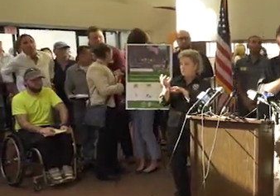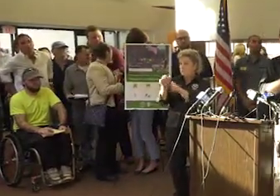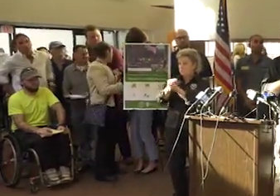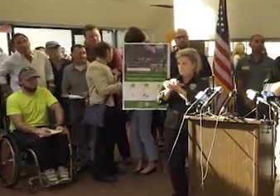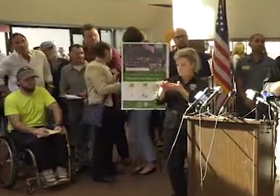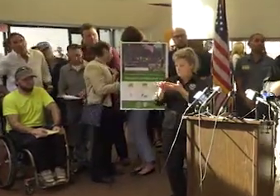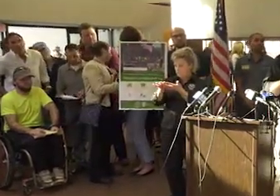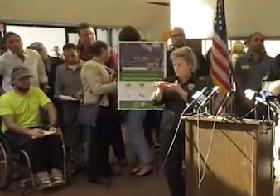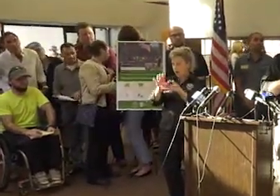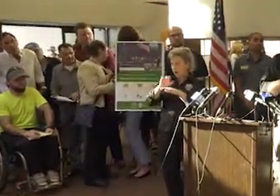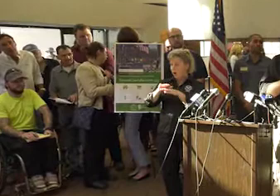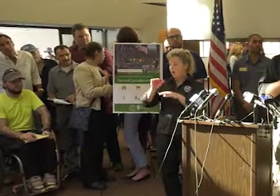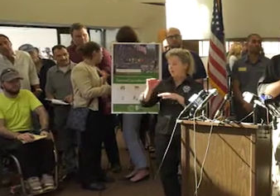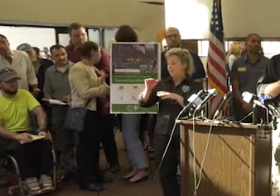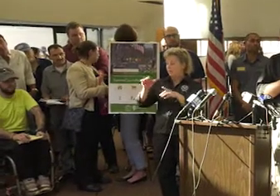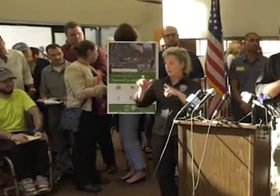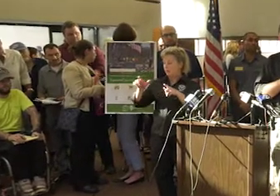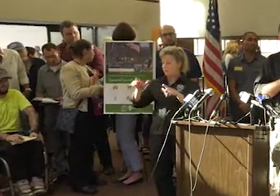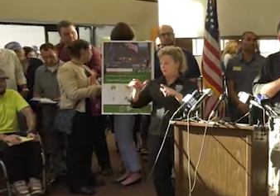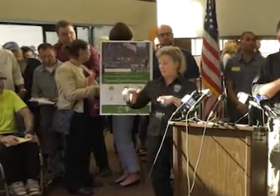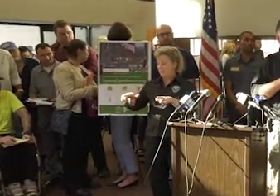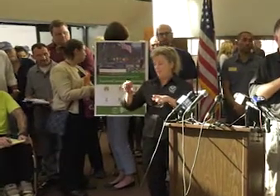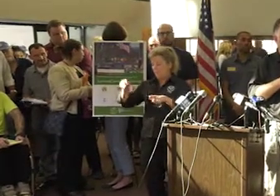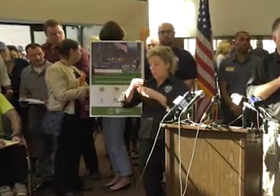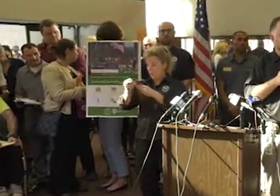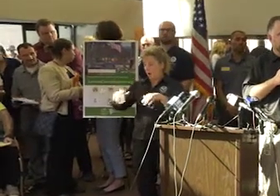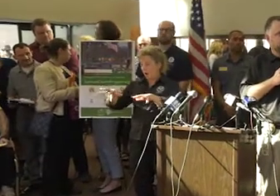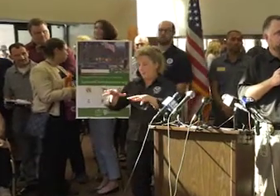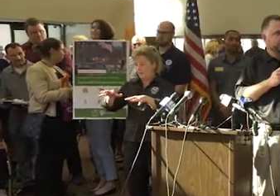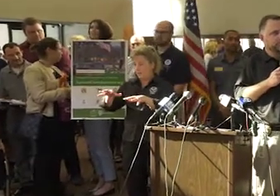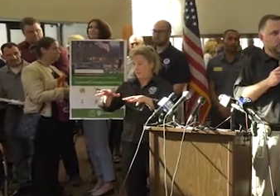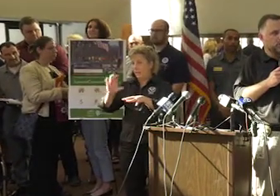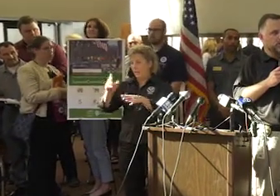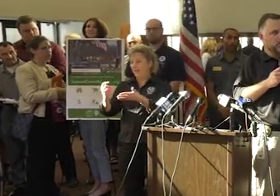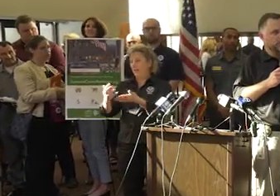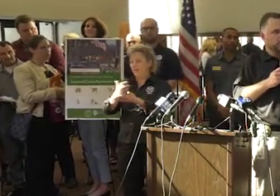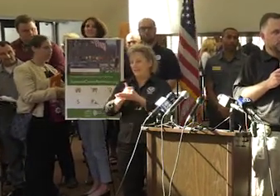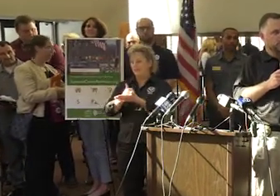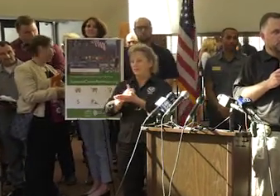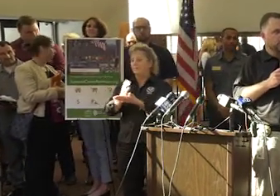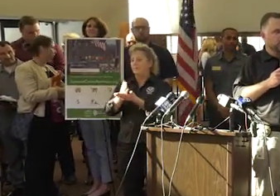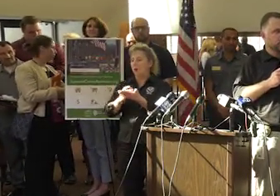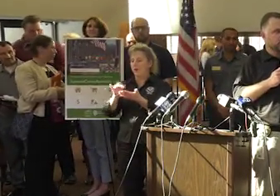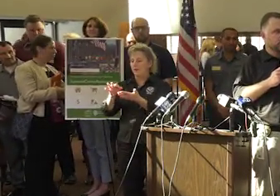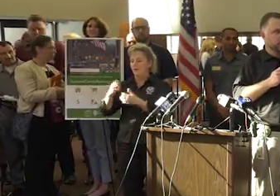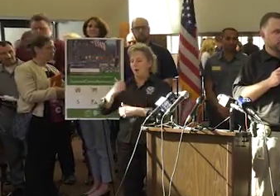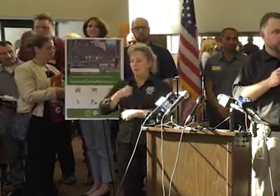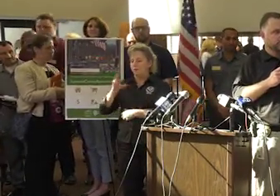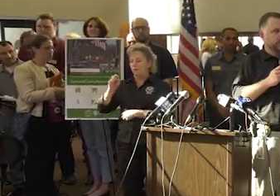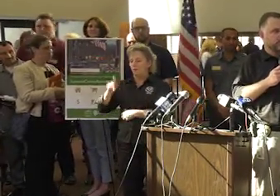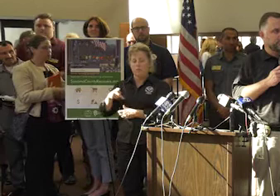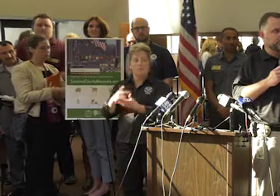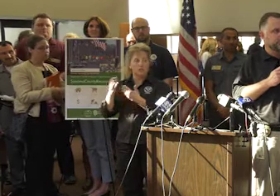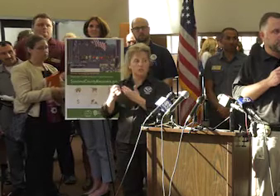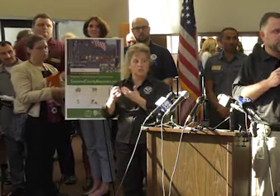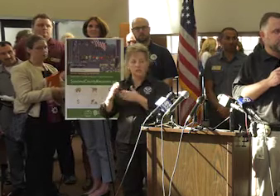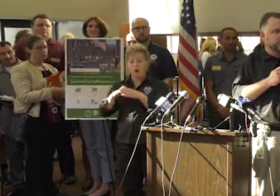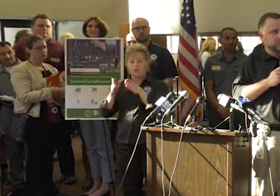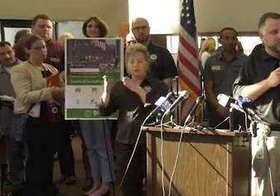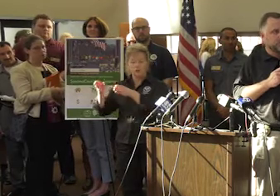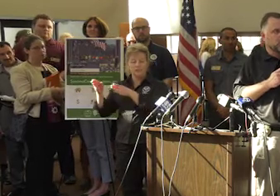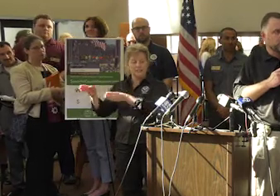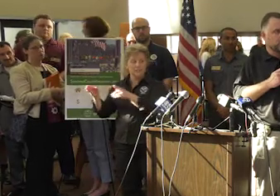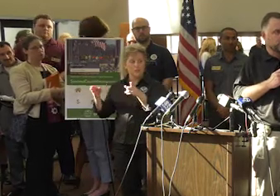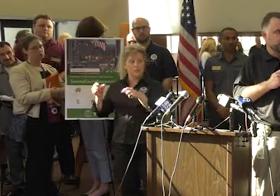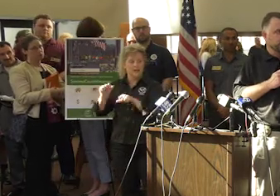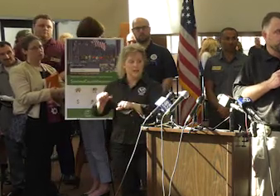ash, on the ash footprint of the home or in your driveway, it'll be collected as part of the Army Corps' project. If it's out on the street, then